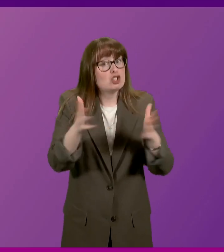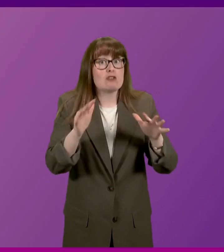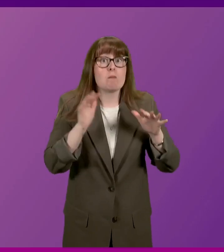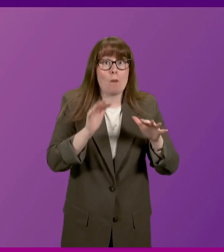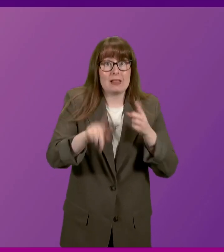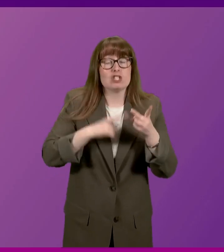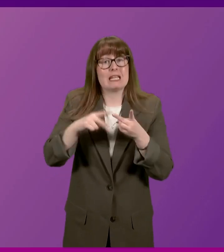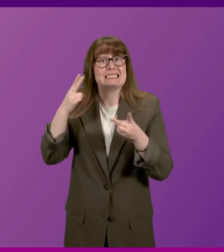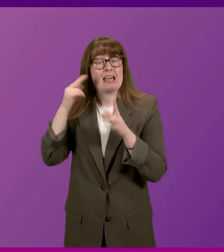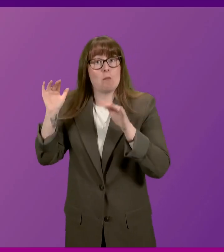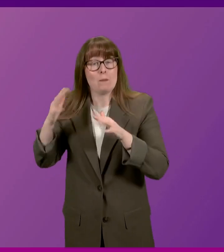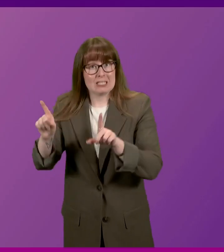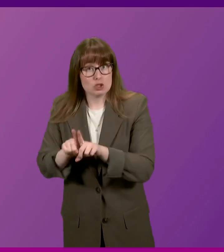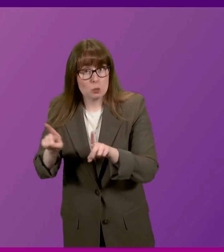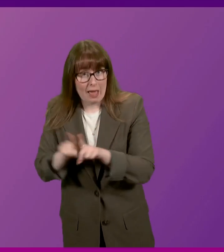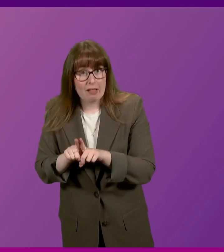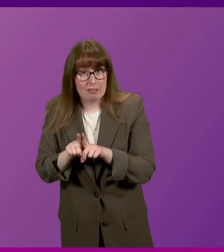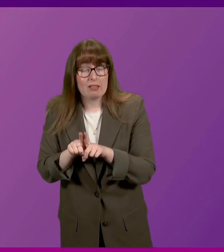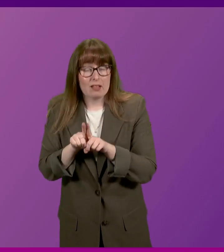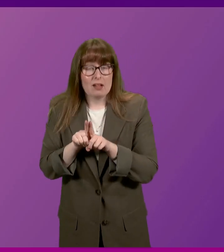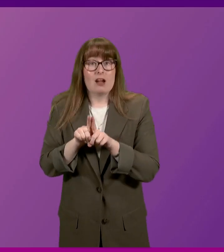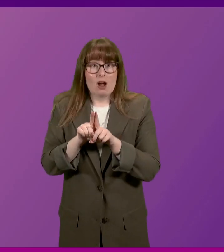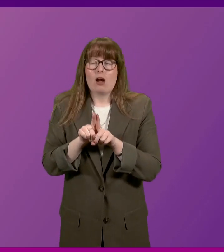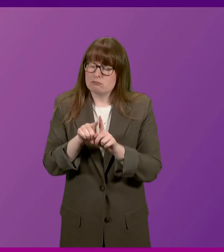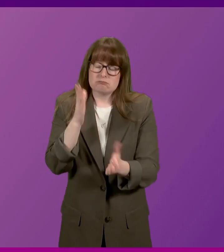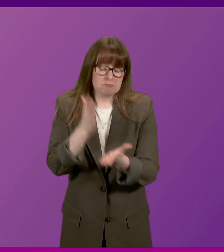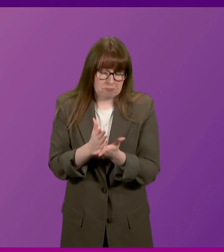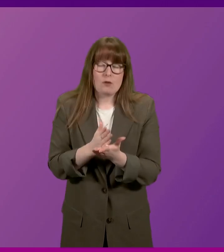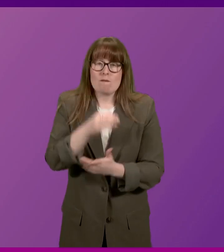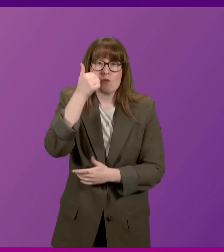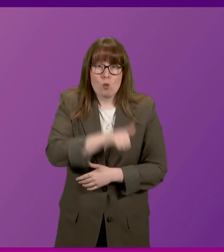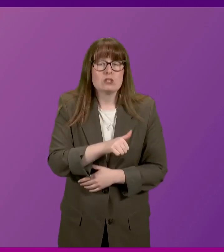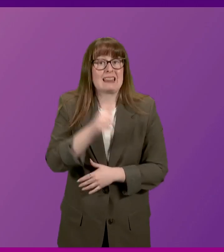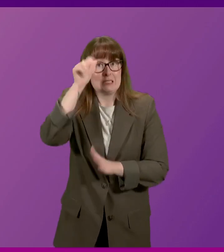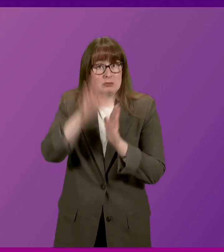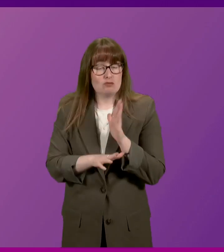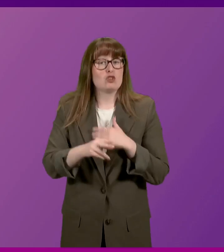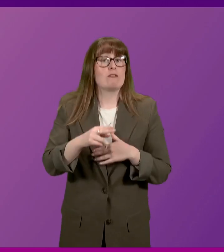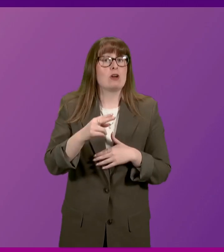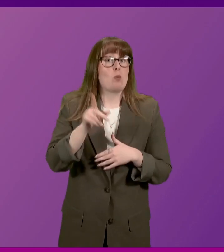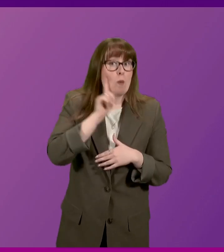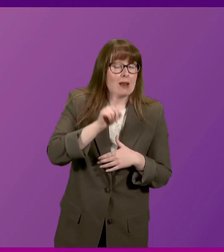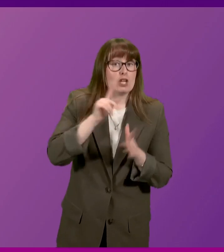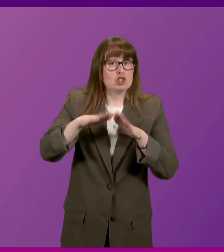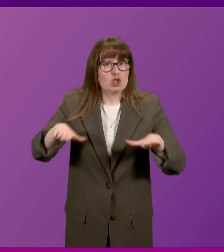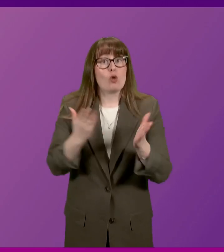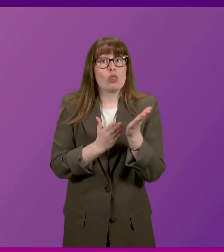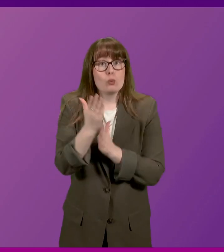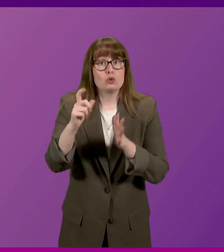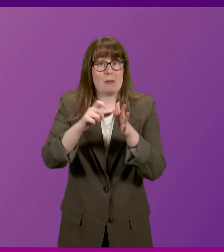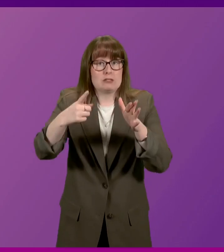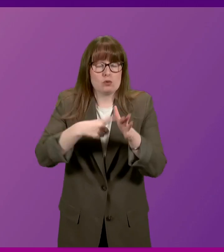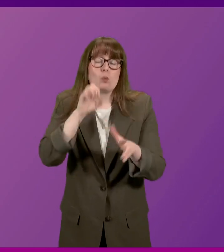the deaf population, then we're, without doubt, the experience of women and children experiencing domestic abuse would be